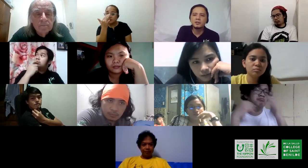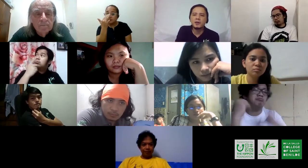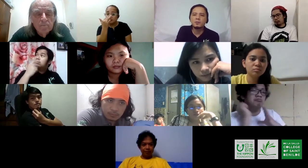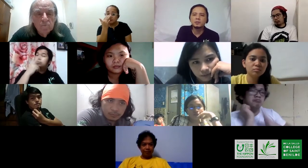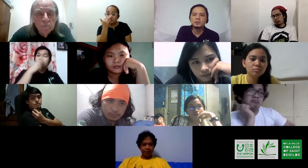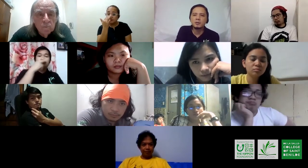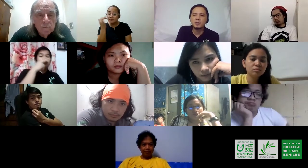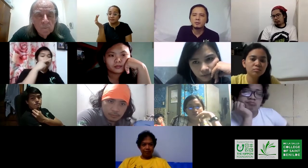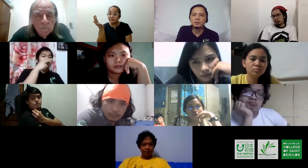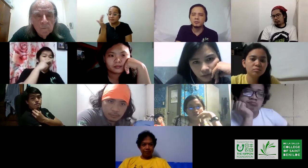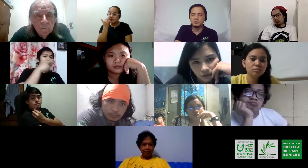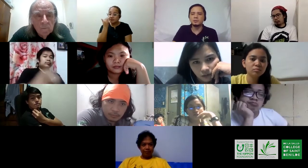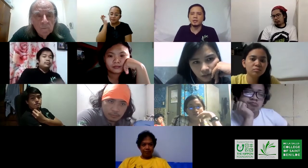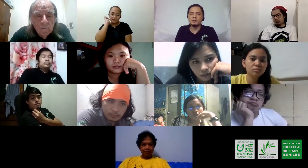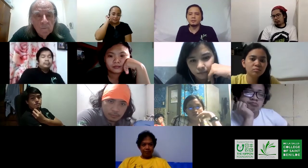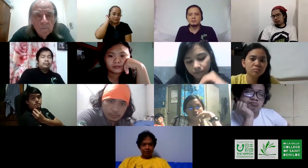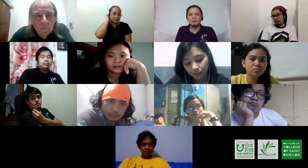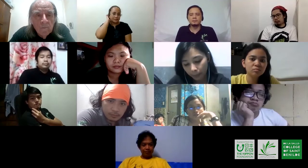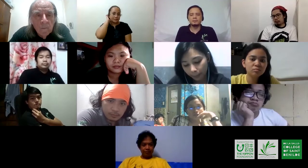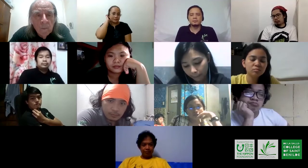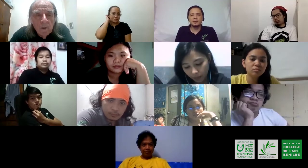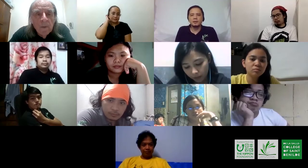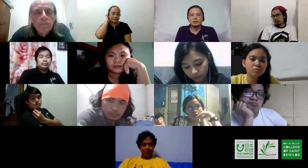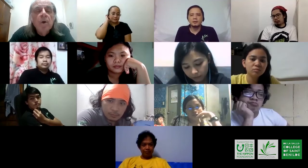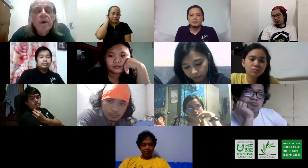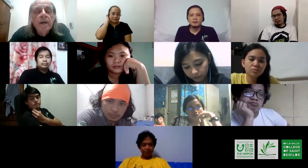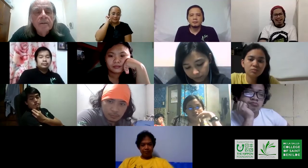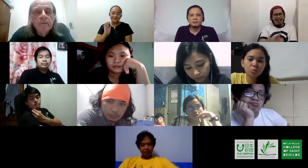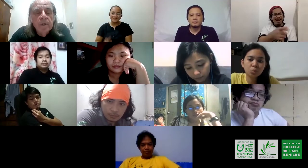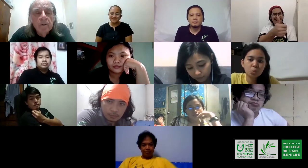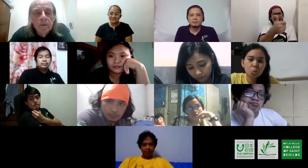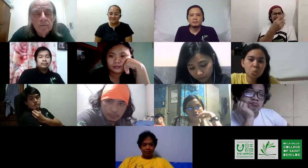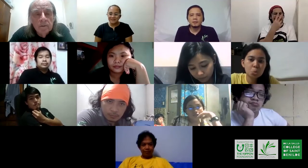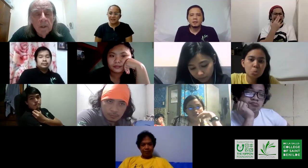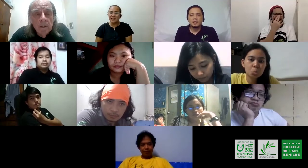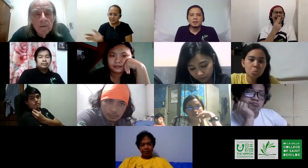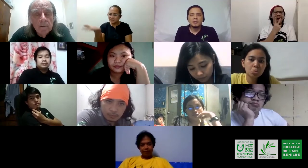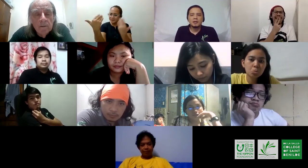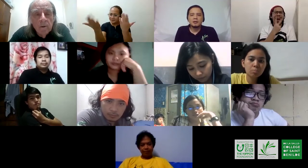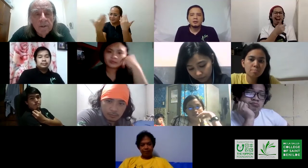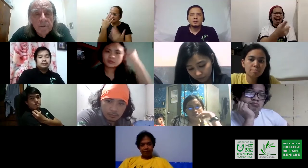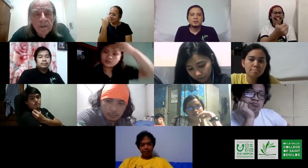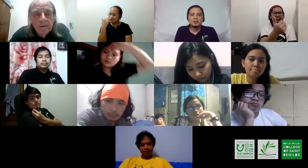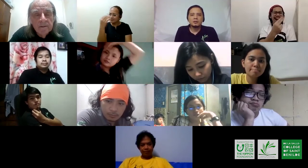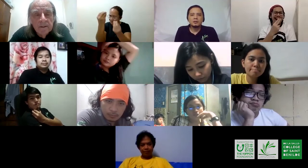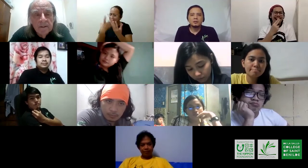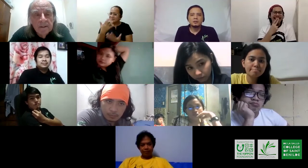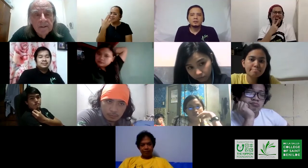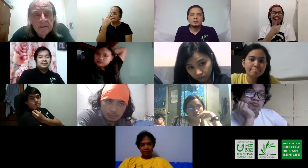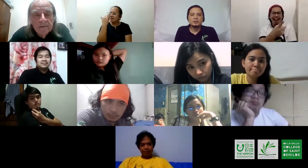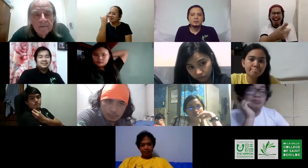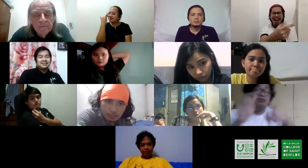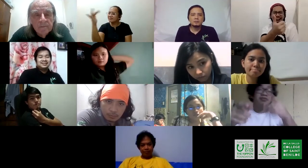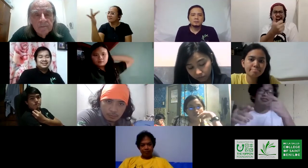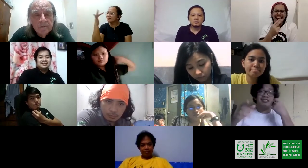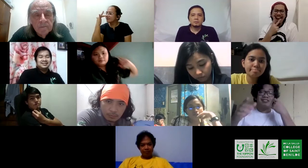That's fine. We'll talk about it more on Tuesday. That's fine. But go ahead, give me your question now.